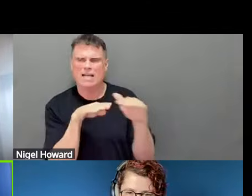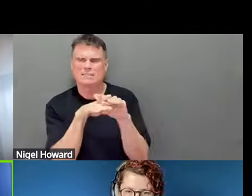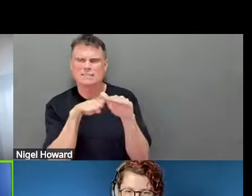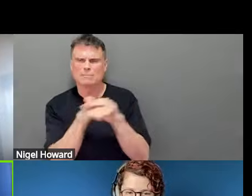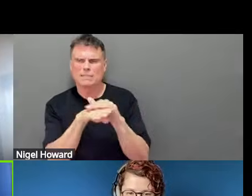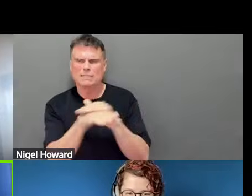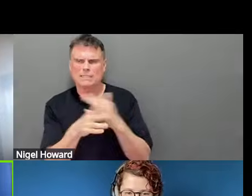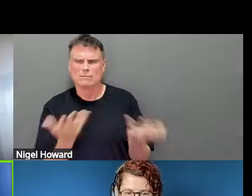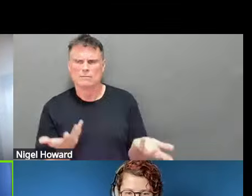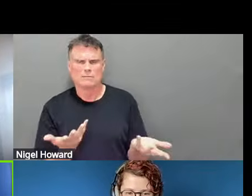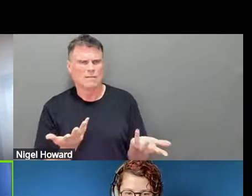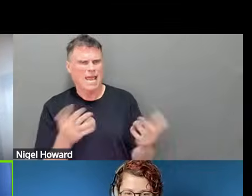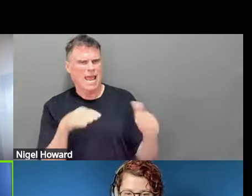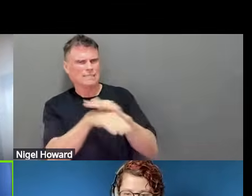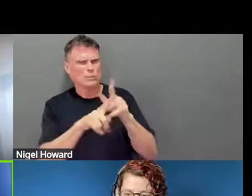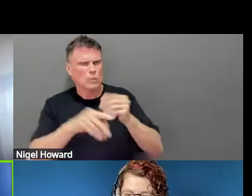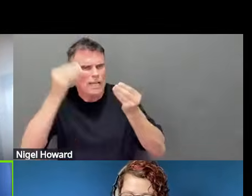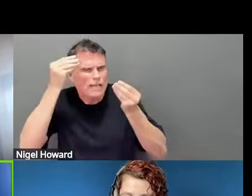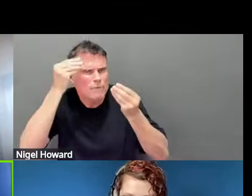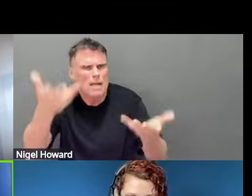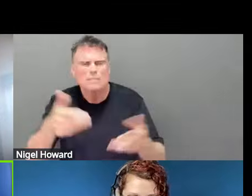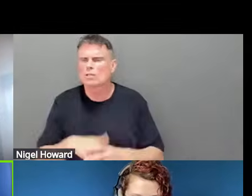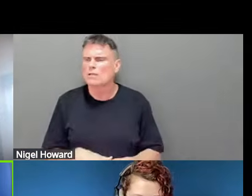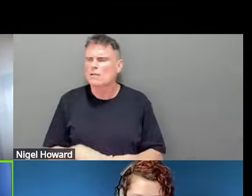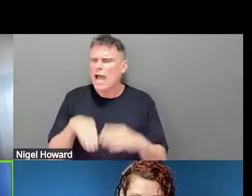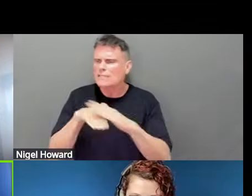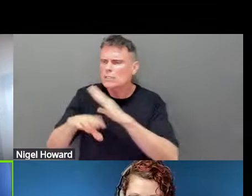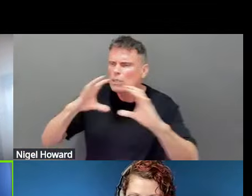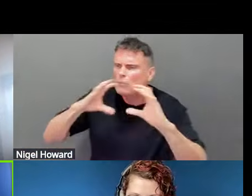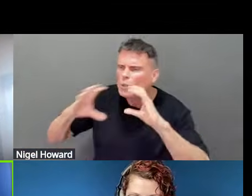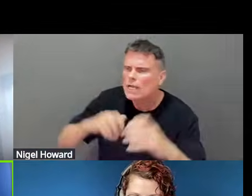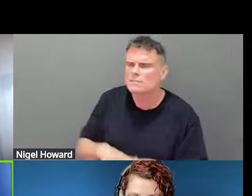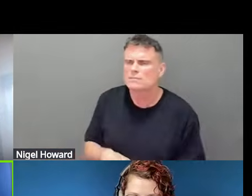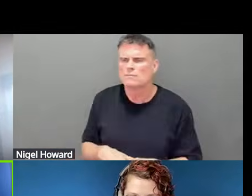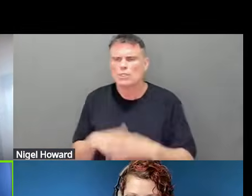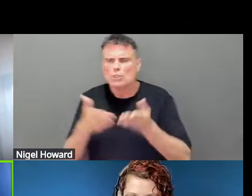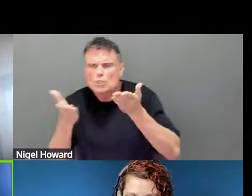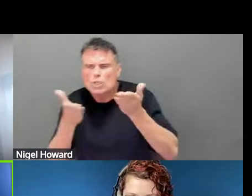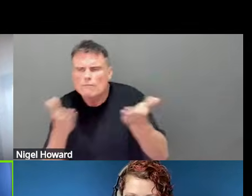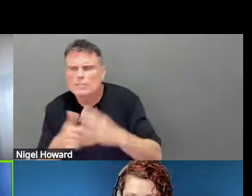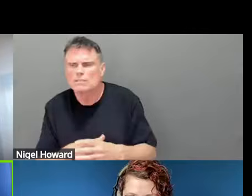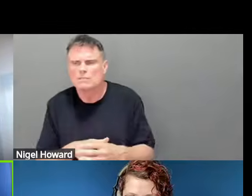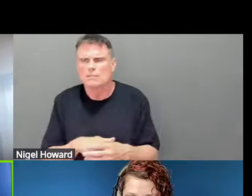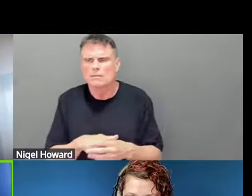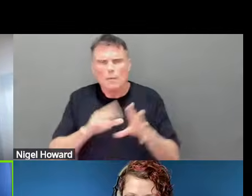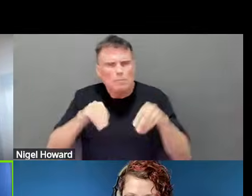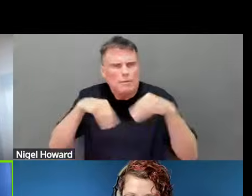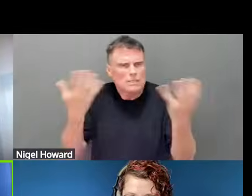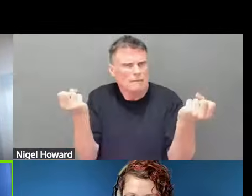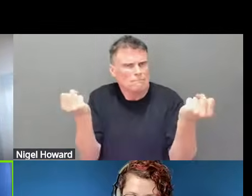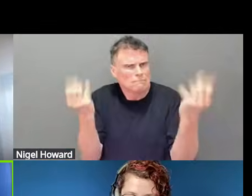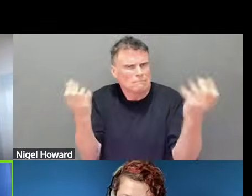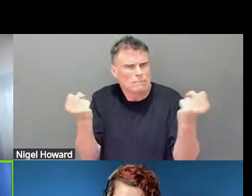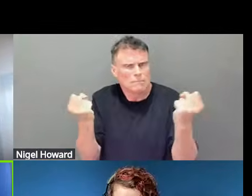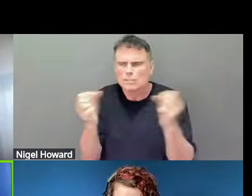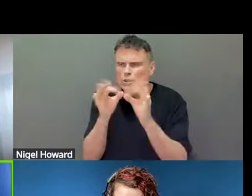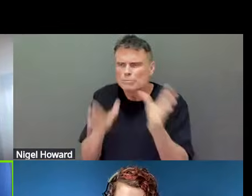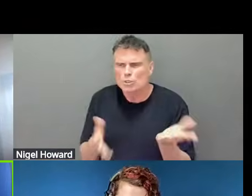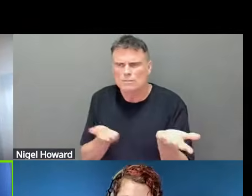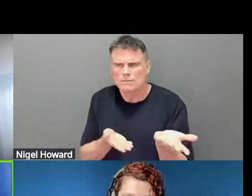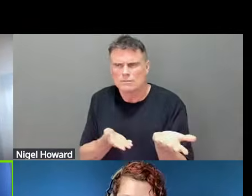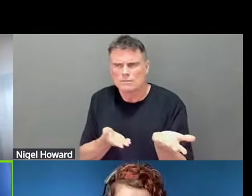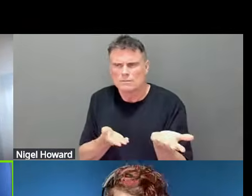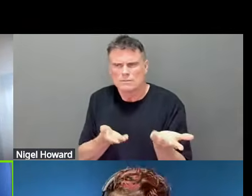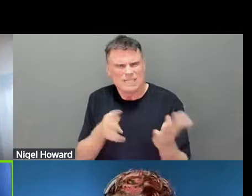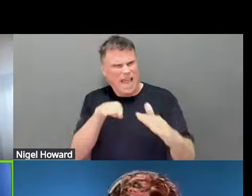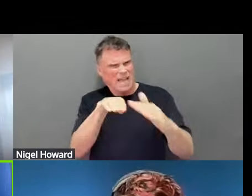of Persons with Disability, and you look at the Accessible Act here in British Columbia, where all of those laws speak